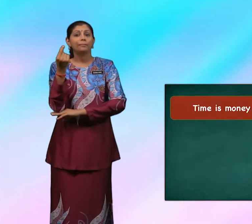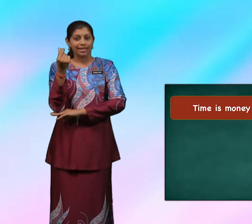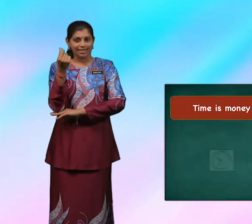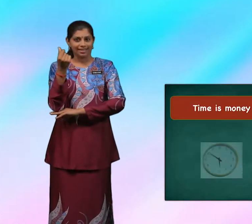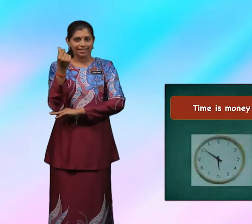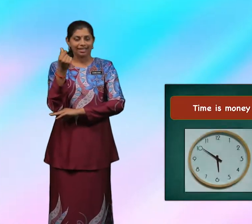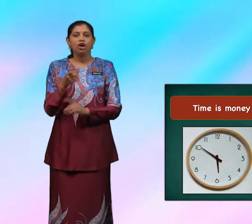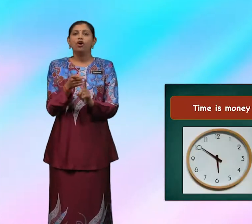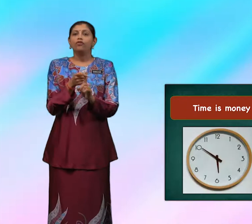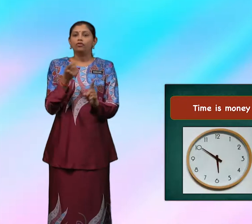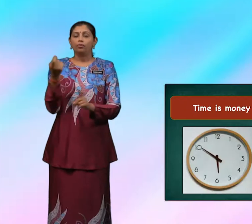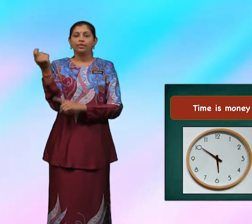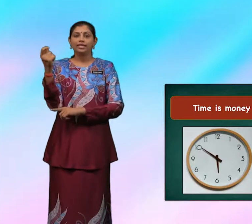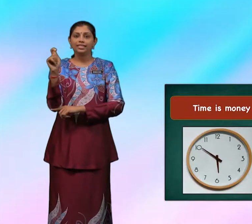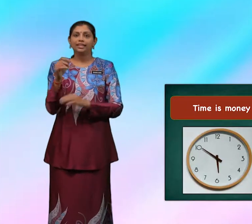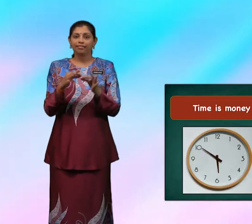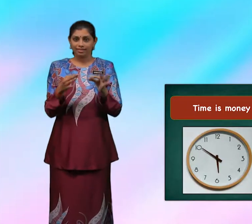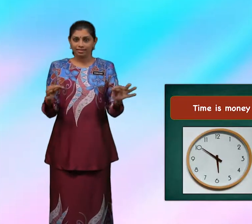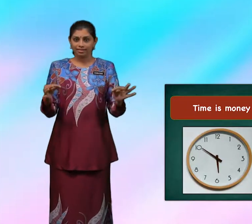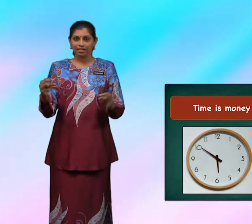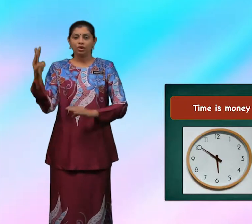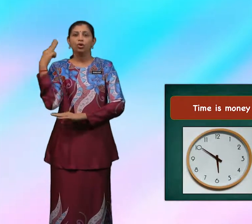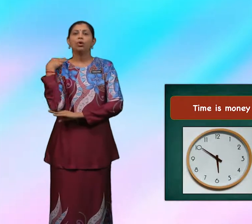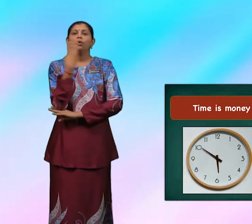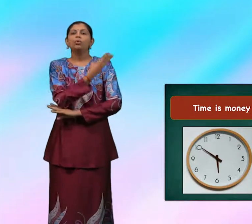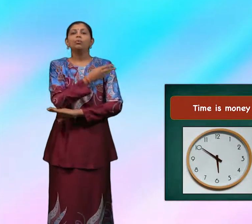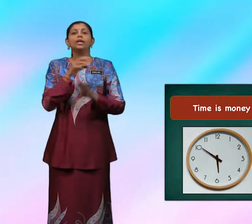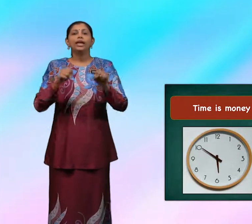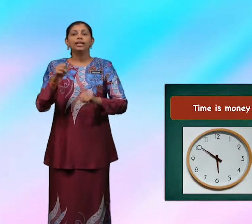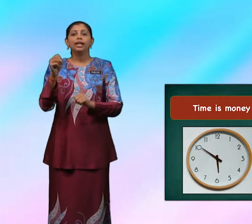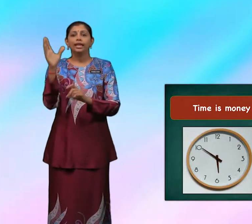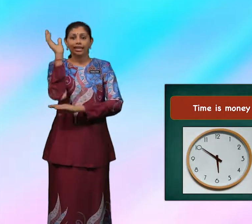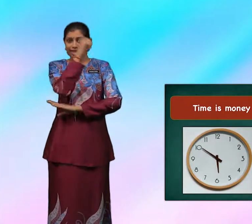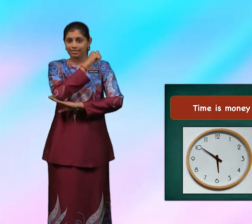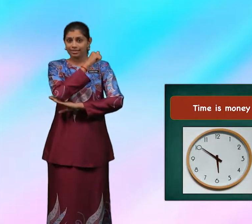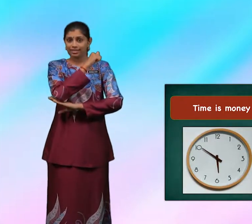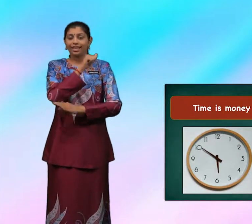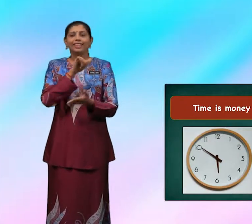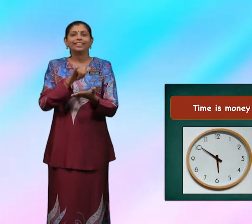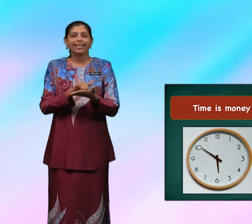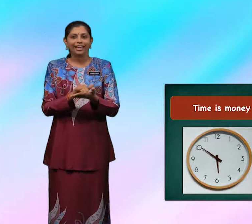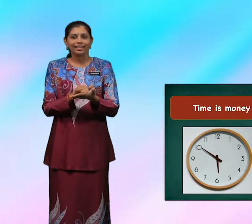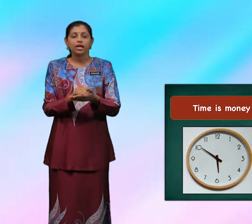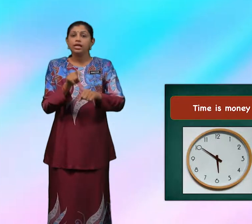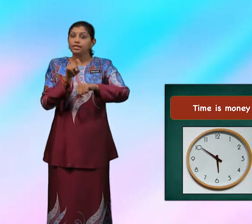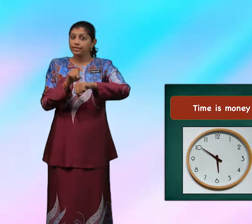money. From the sentence, we can guess that